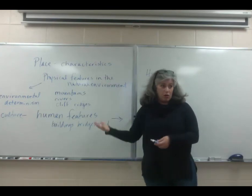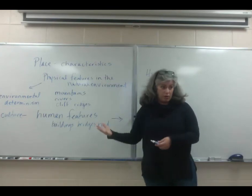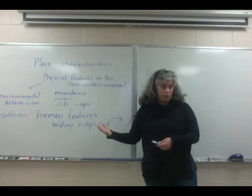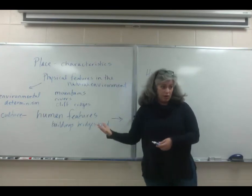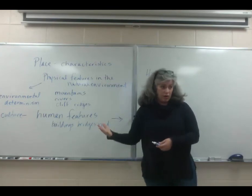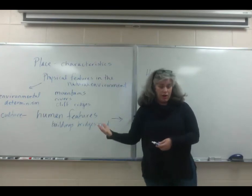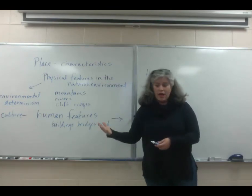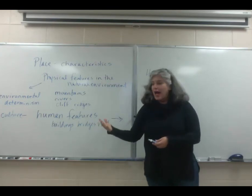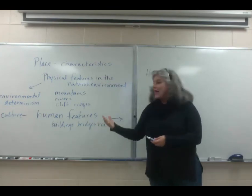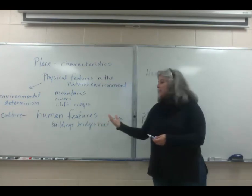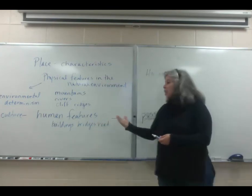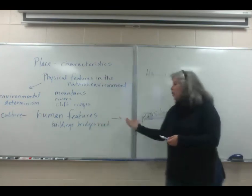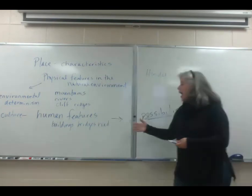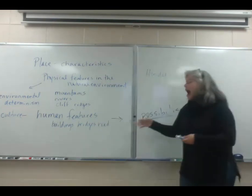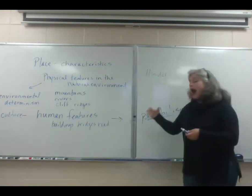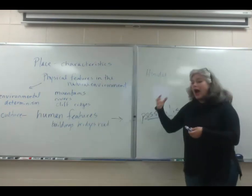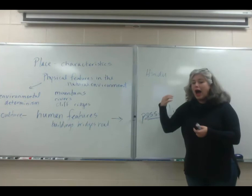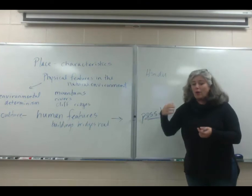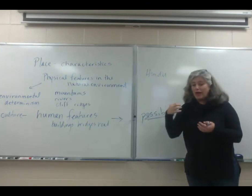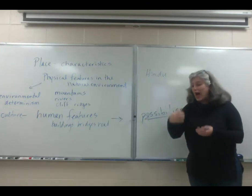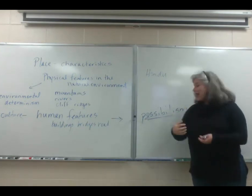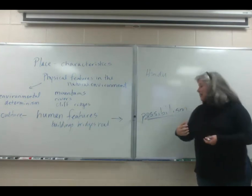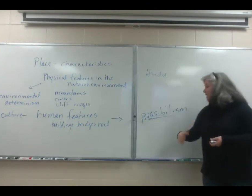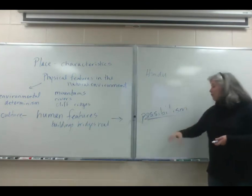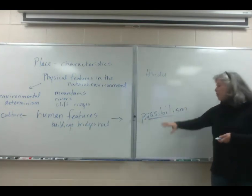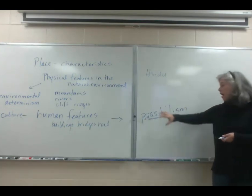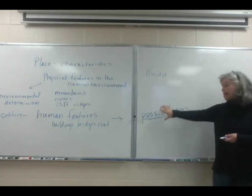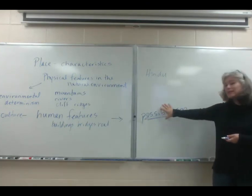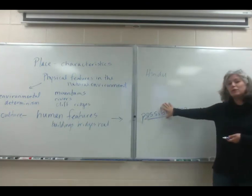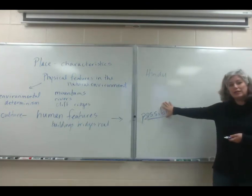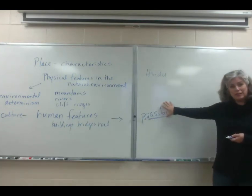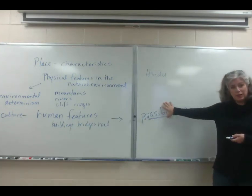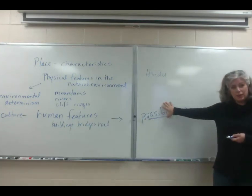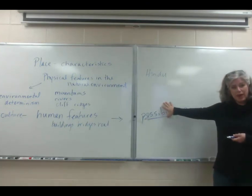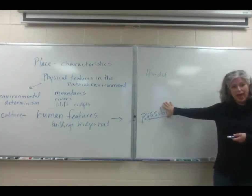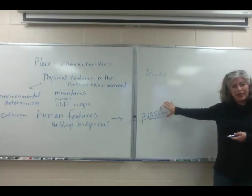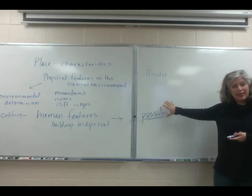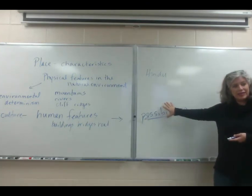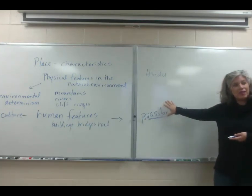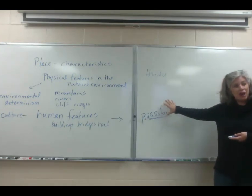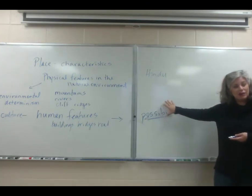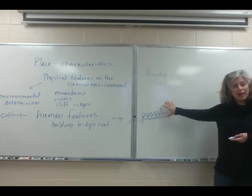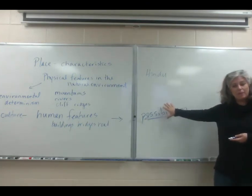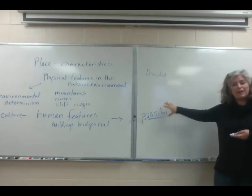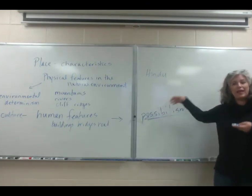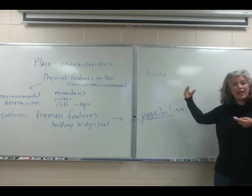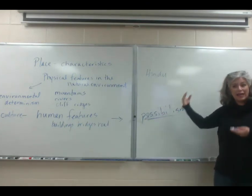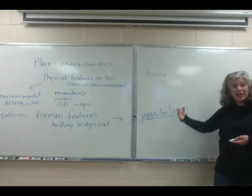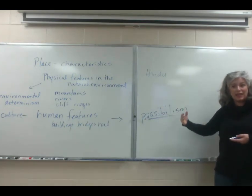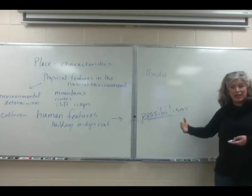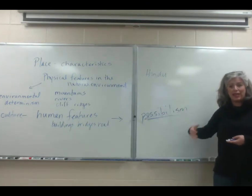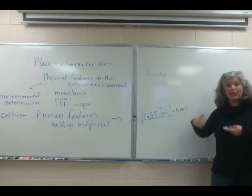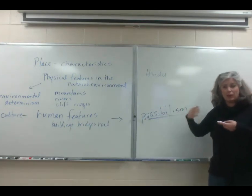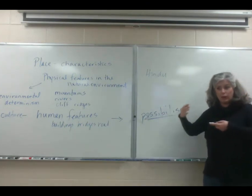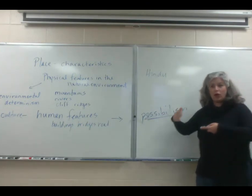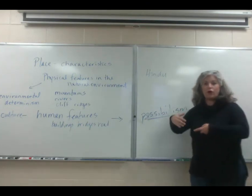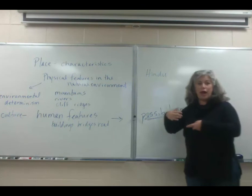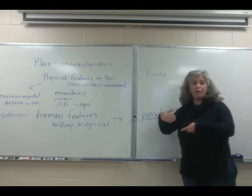Earth. And so when I think of possibilism and this concept that we are able to